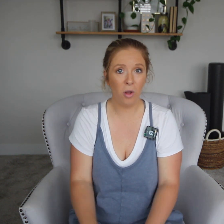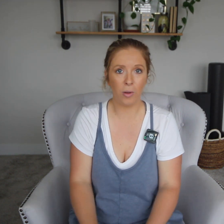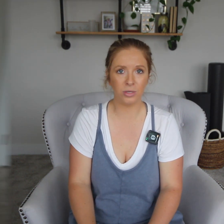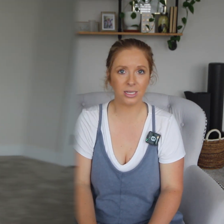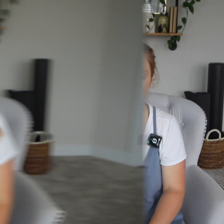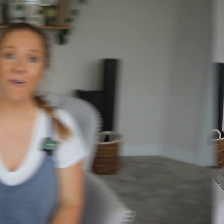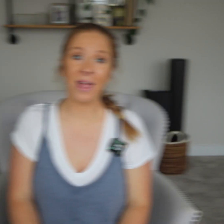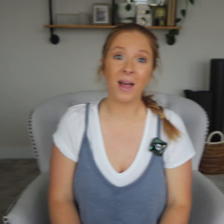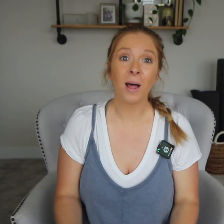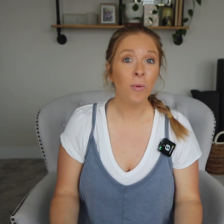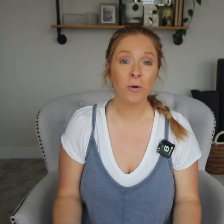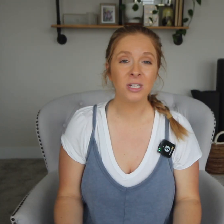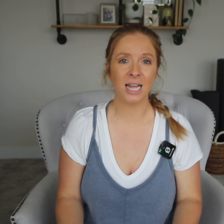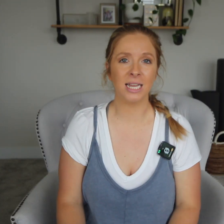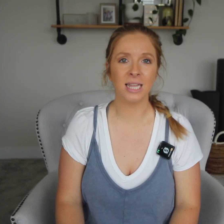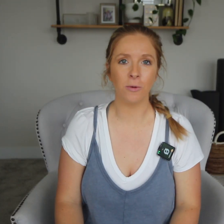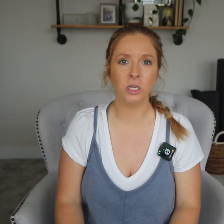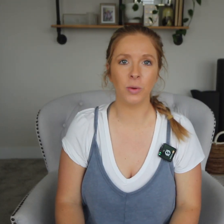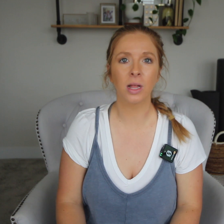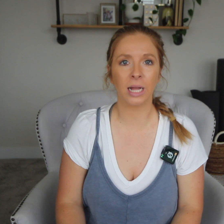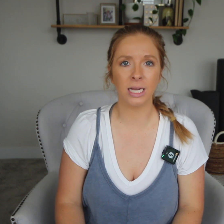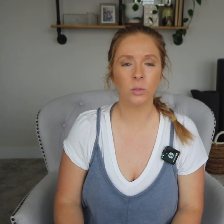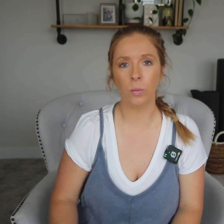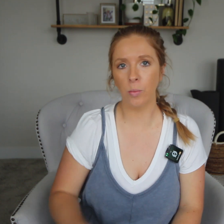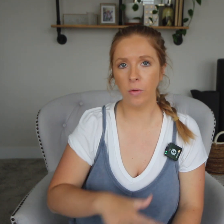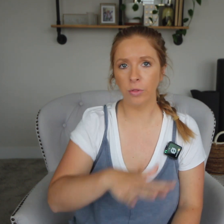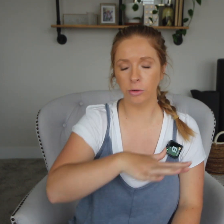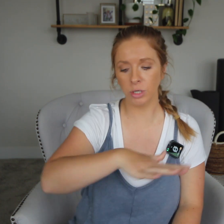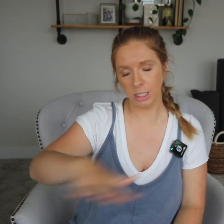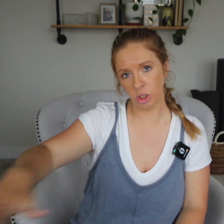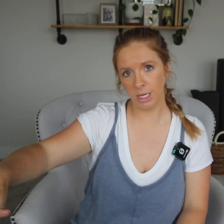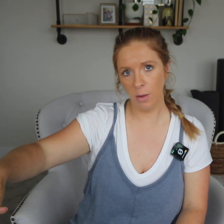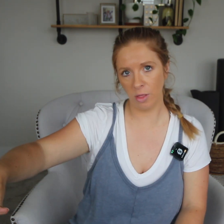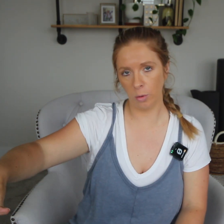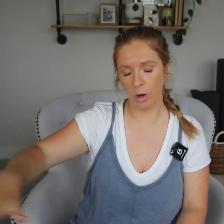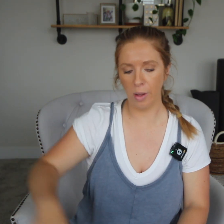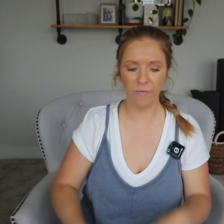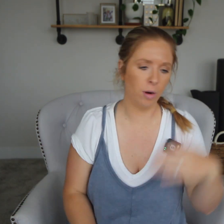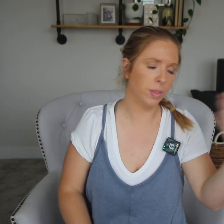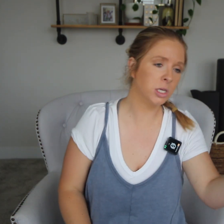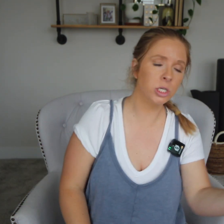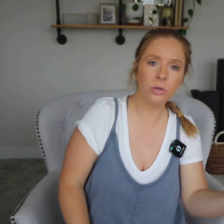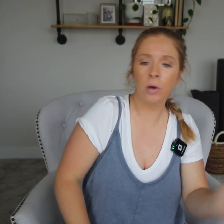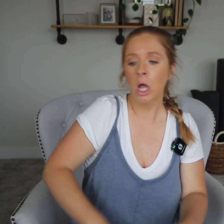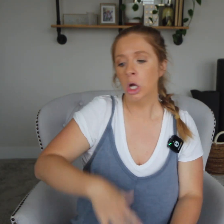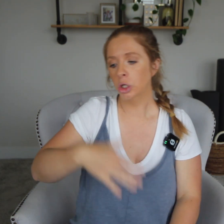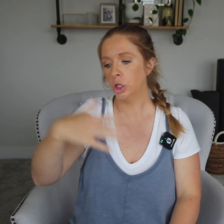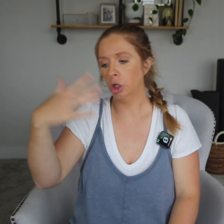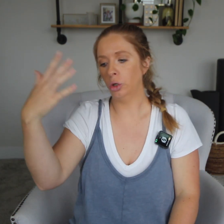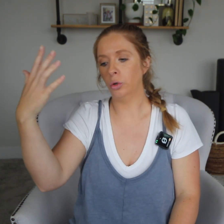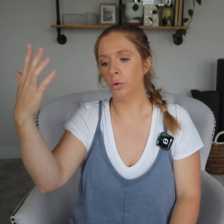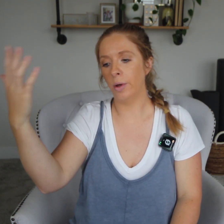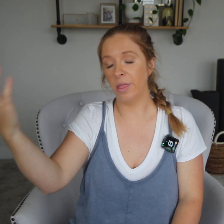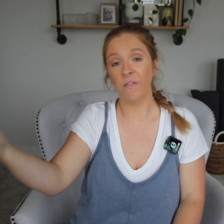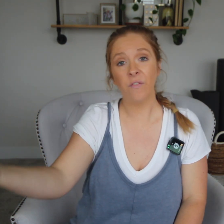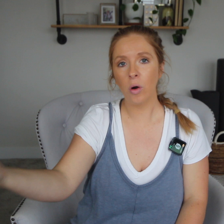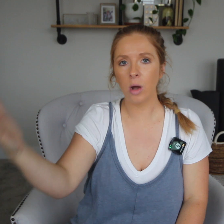poses. Okay, a couple more signs that we do in class when we move through transitioning, whether we're going from the zoo to the farm or